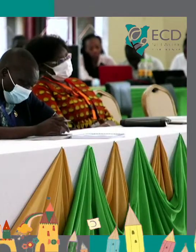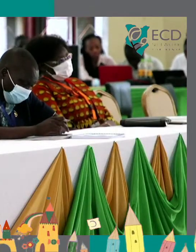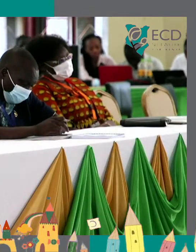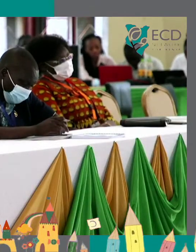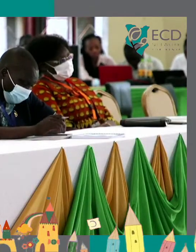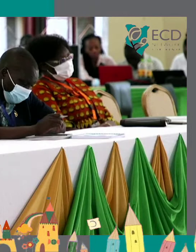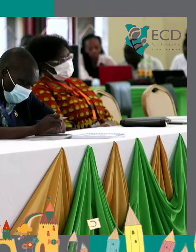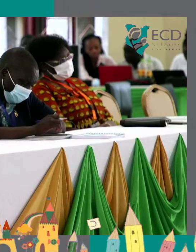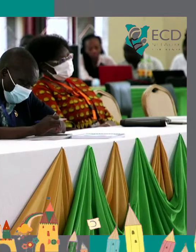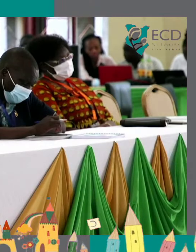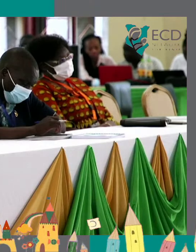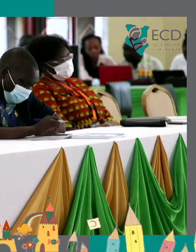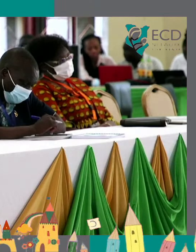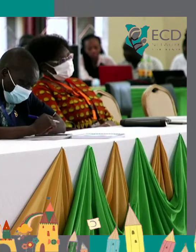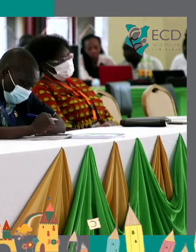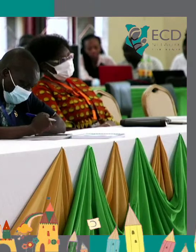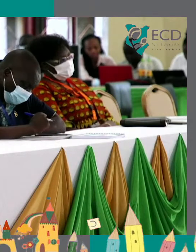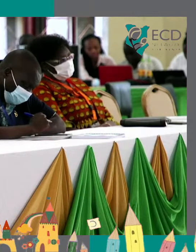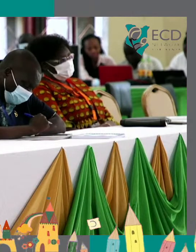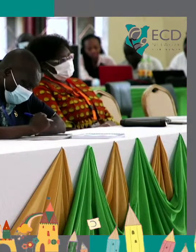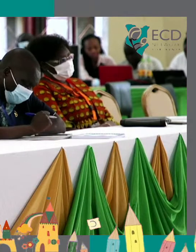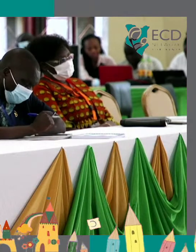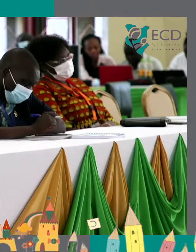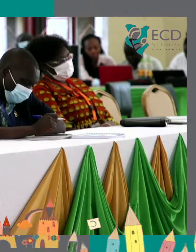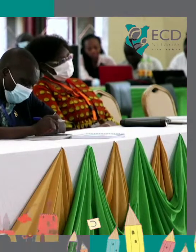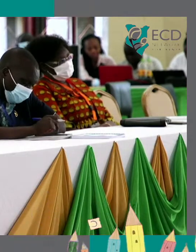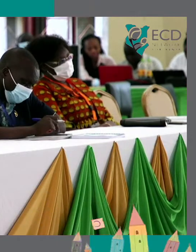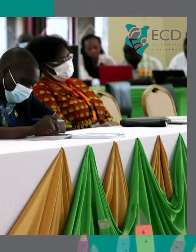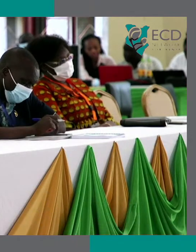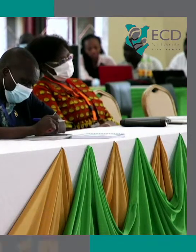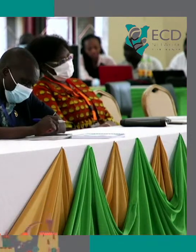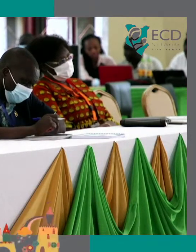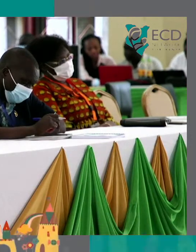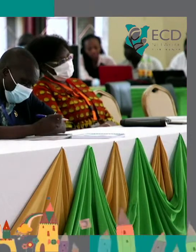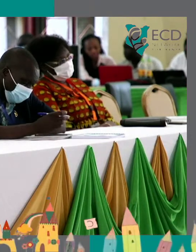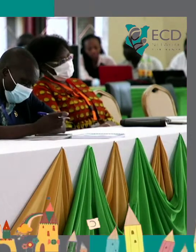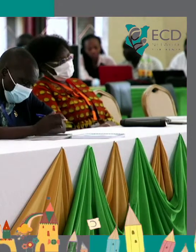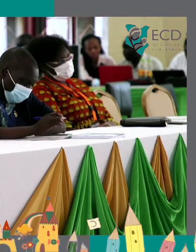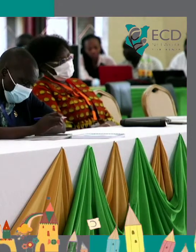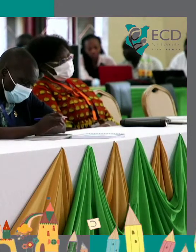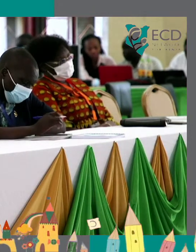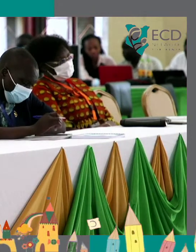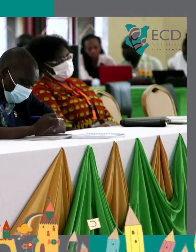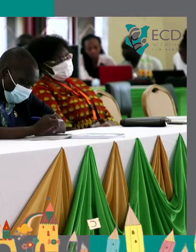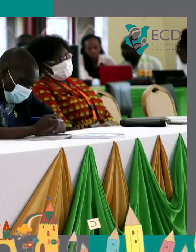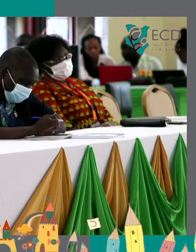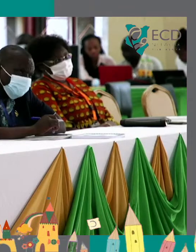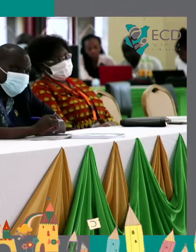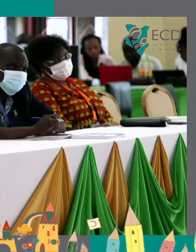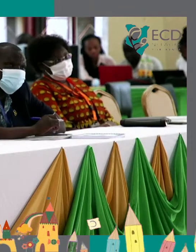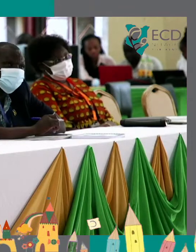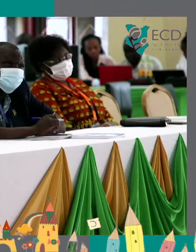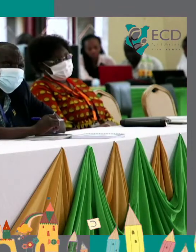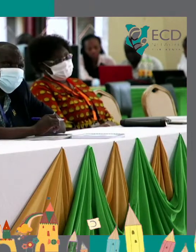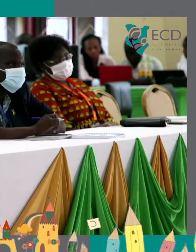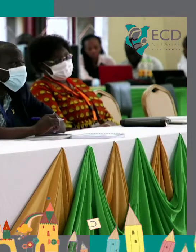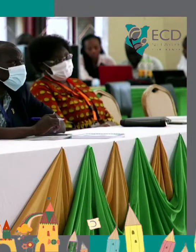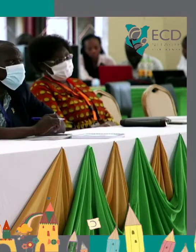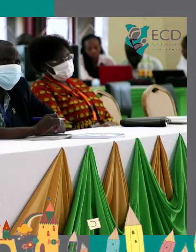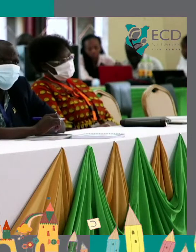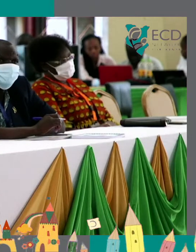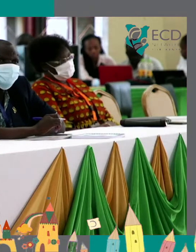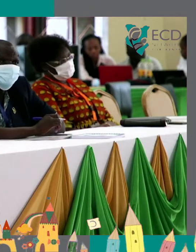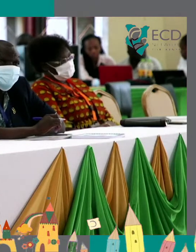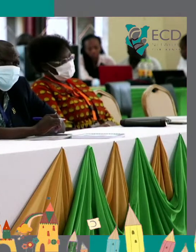that first one in breakout room number 1, and breakout room number 1 is this one. This is our breakout